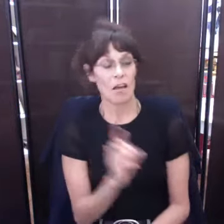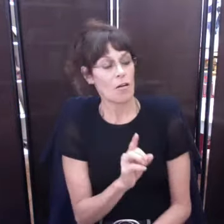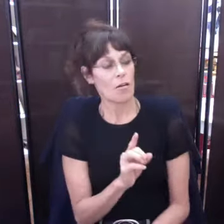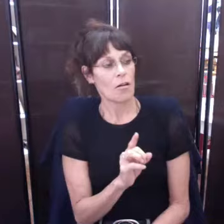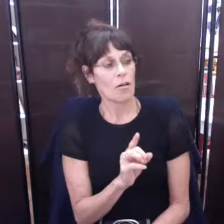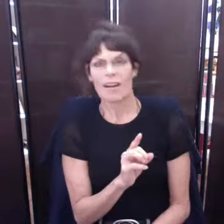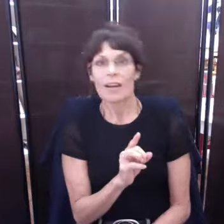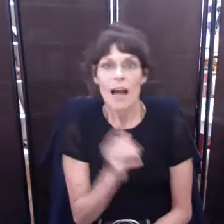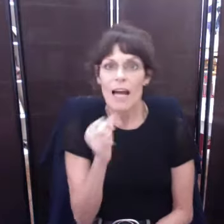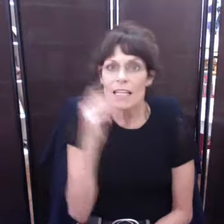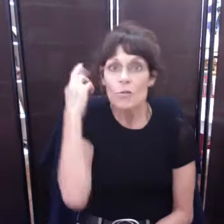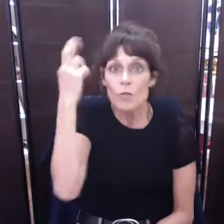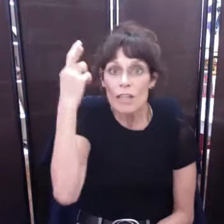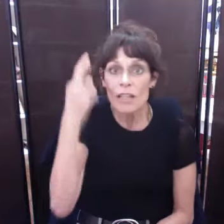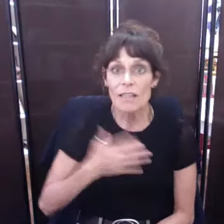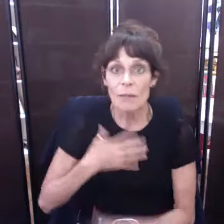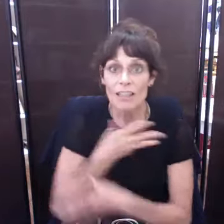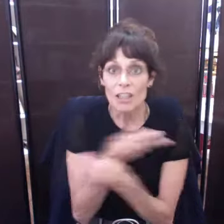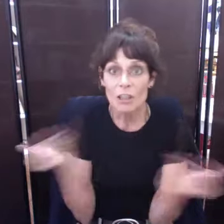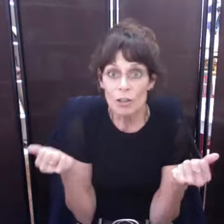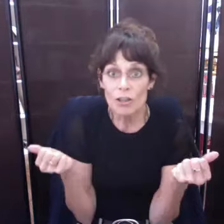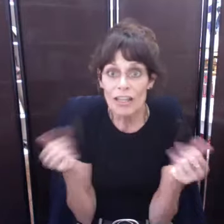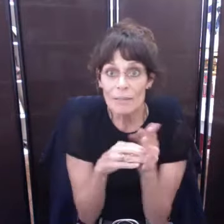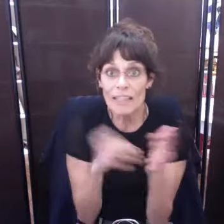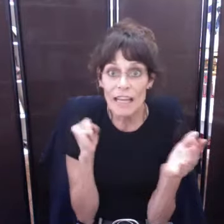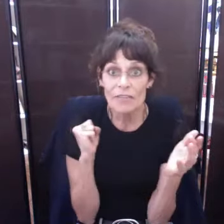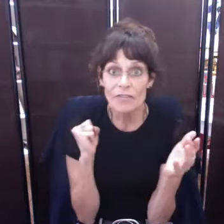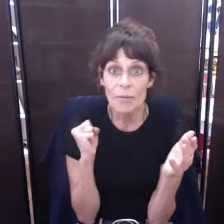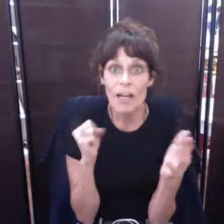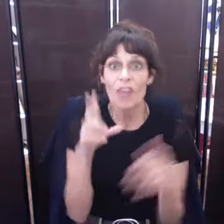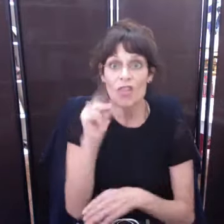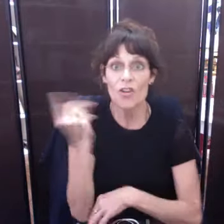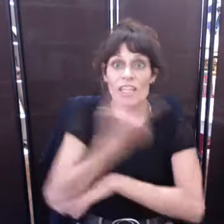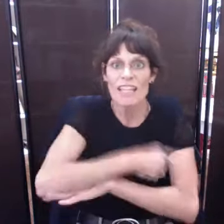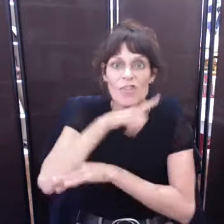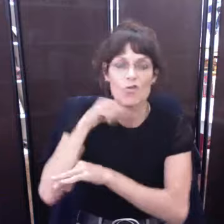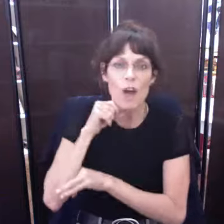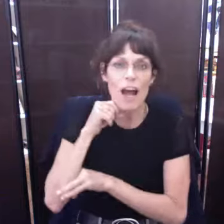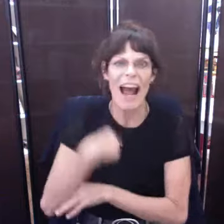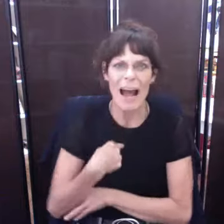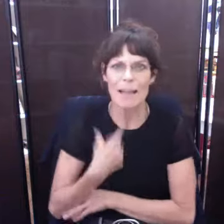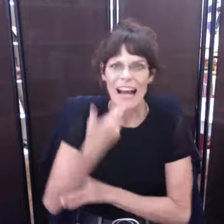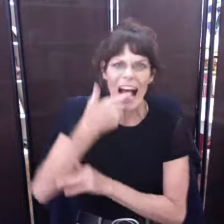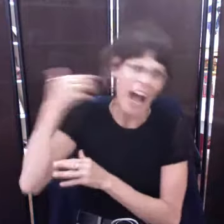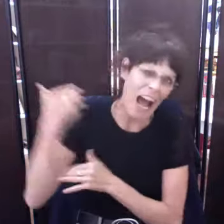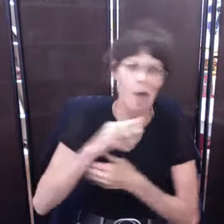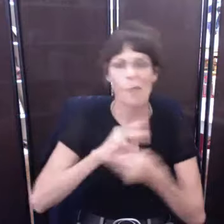didn't realize that my solution had been taken from me, and I'm 30 days dry. I'm like a hot wire. I'm either going to teach a lesson or